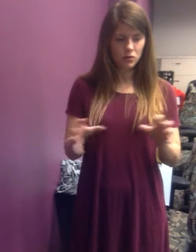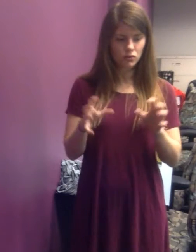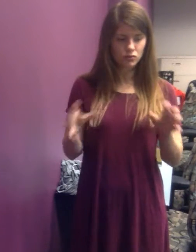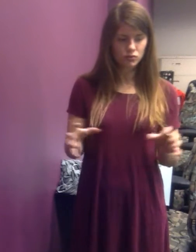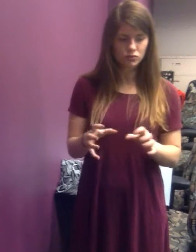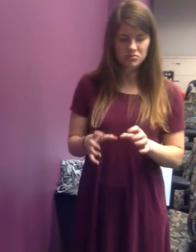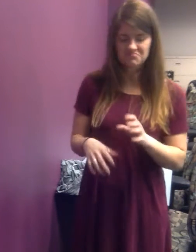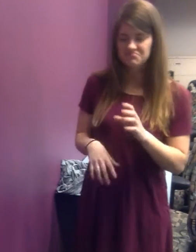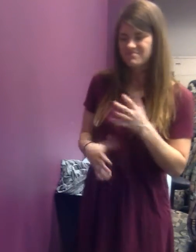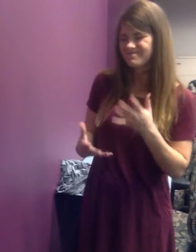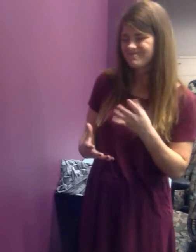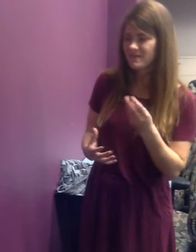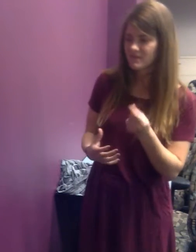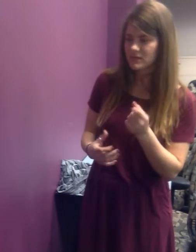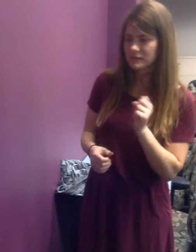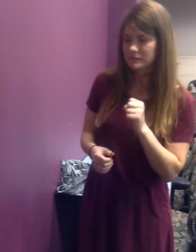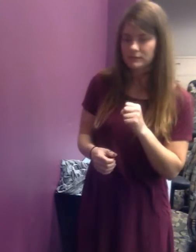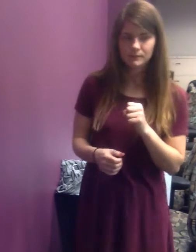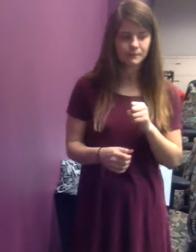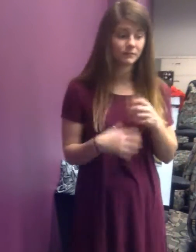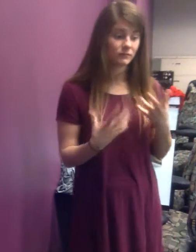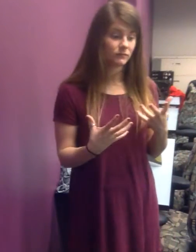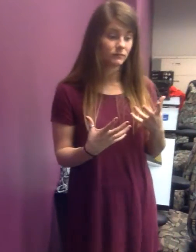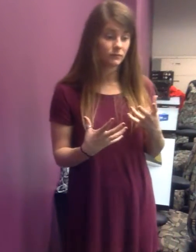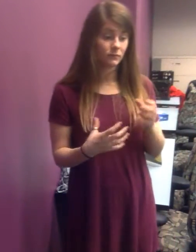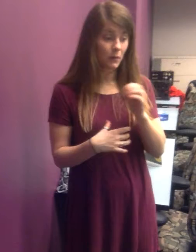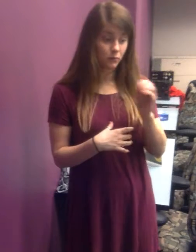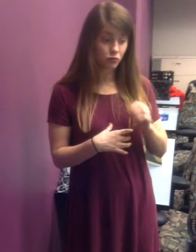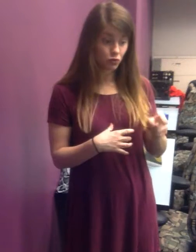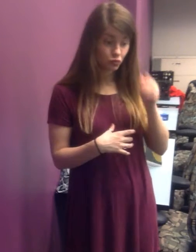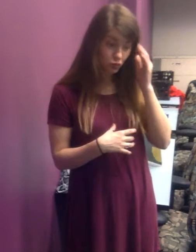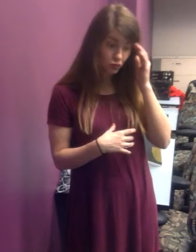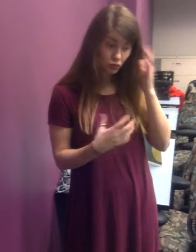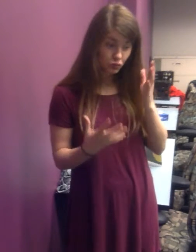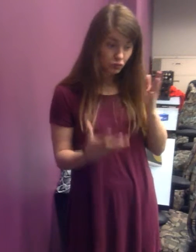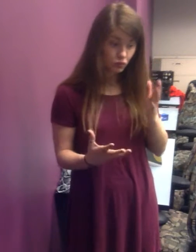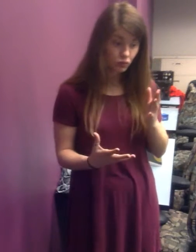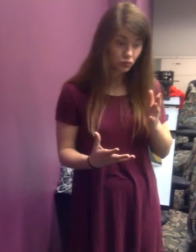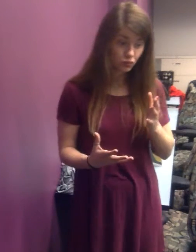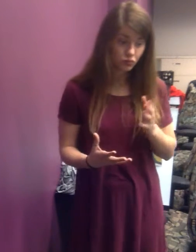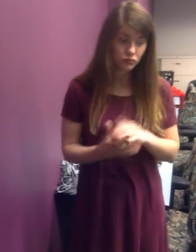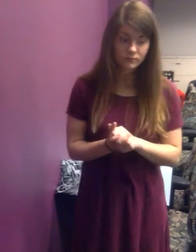I know it's not 100. I can't tell you what number it is in between. If 97% of scientists say it